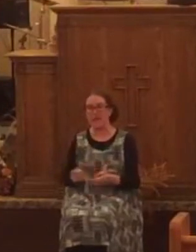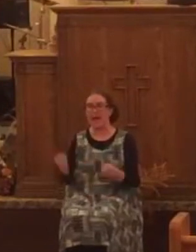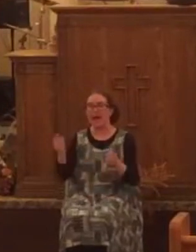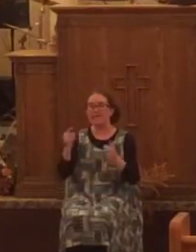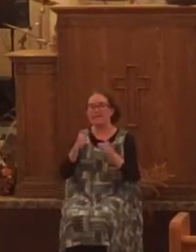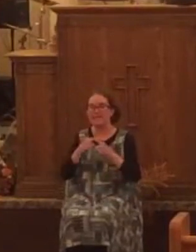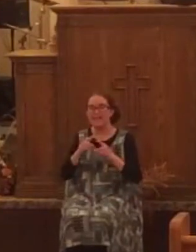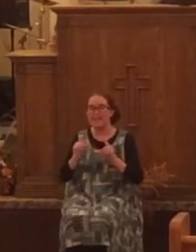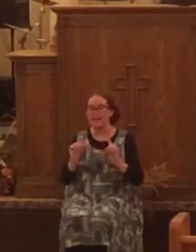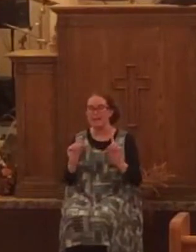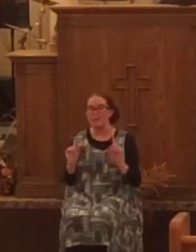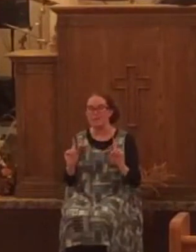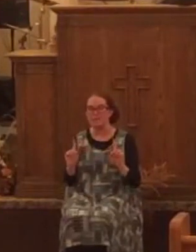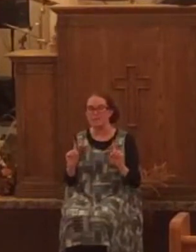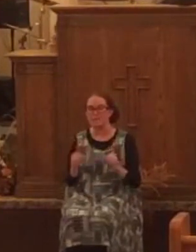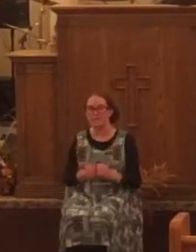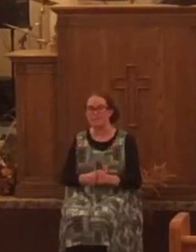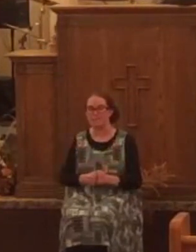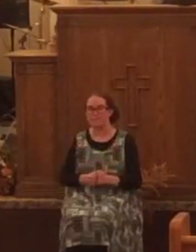until